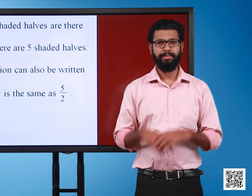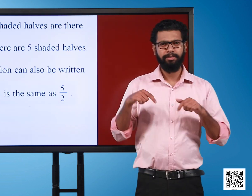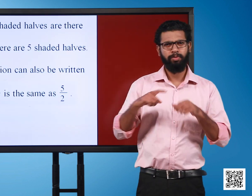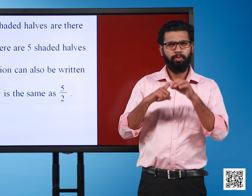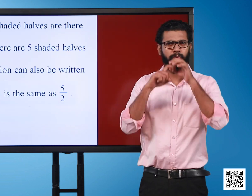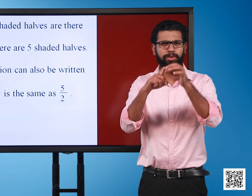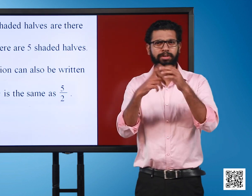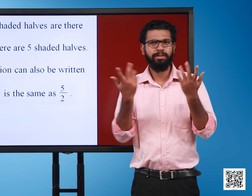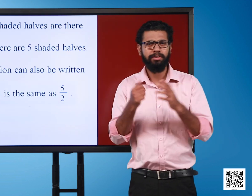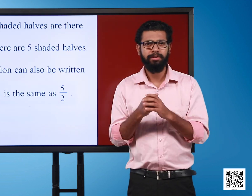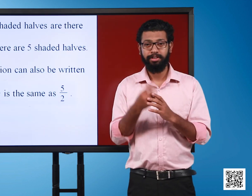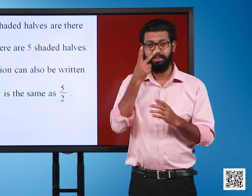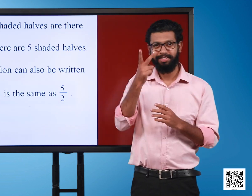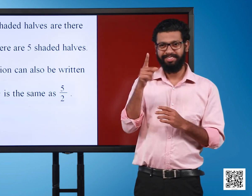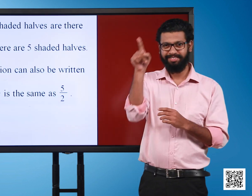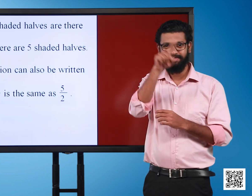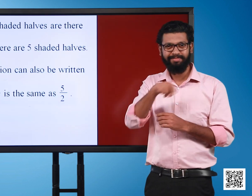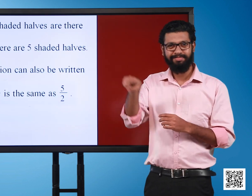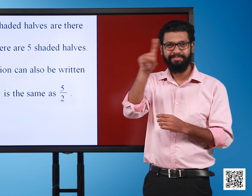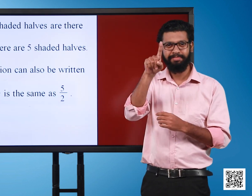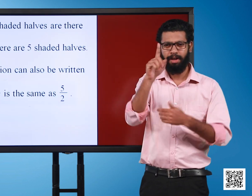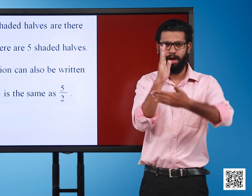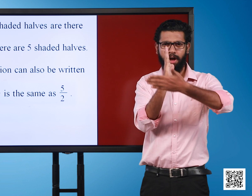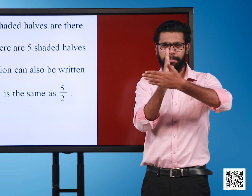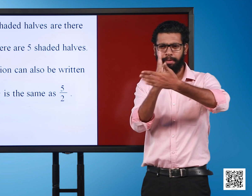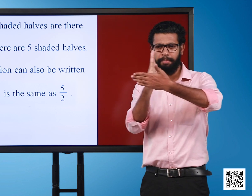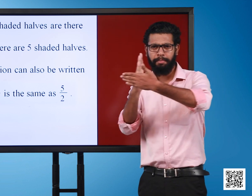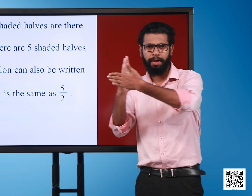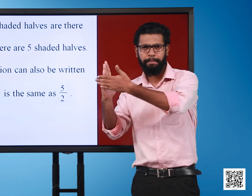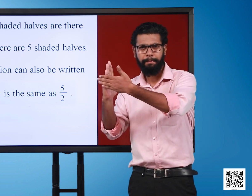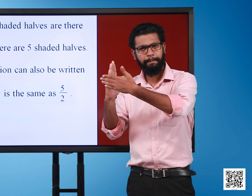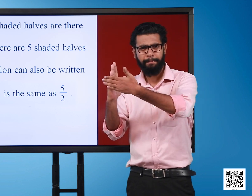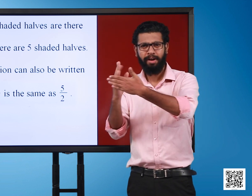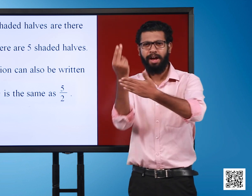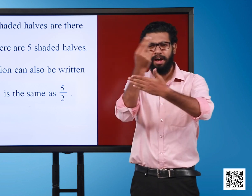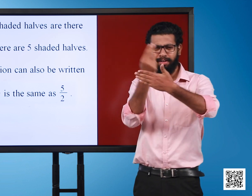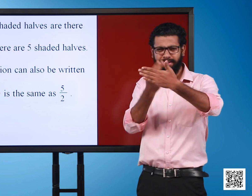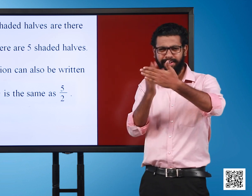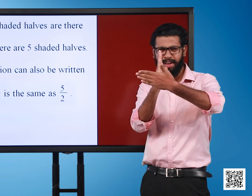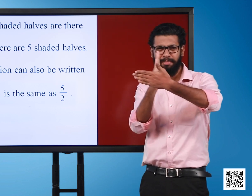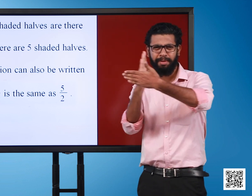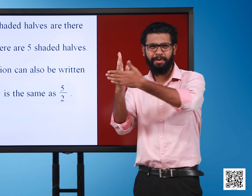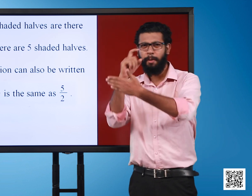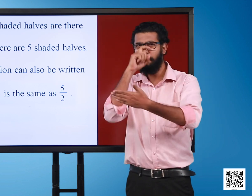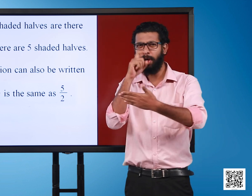How many shaded halves are there in 2½?